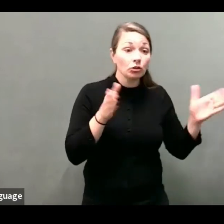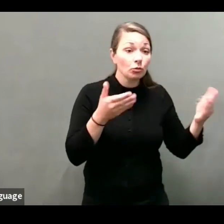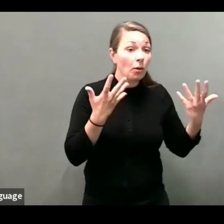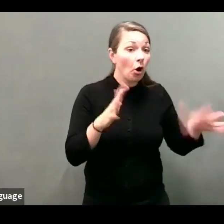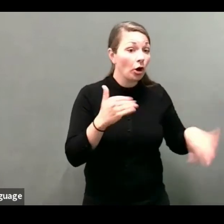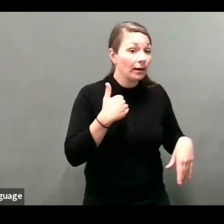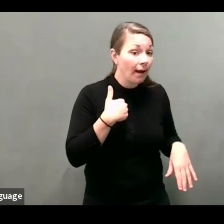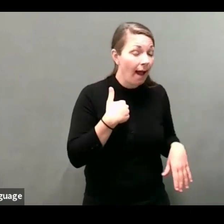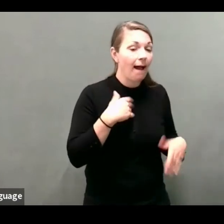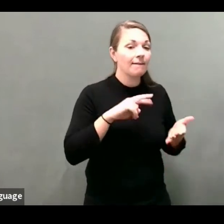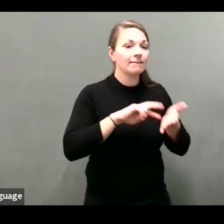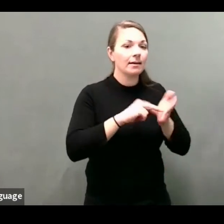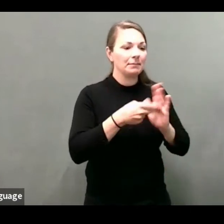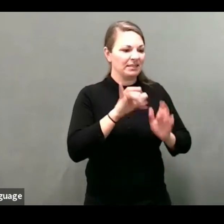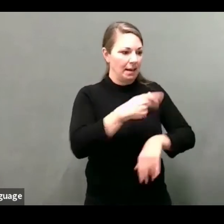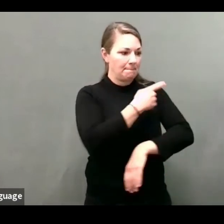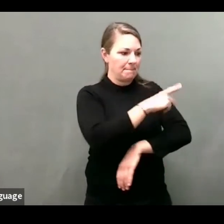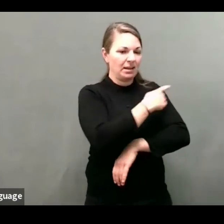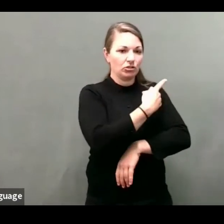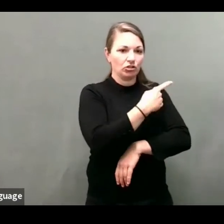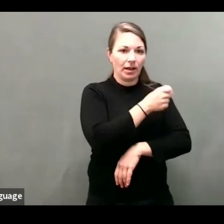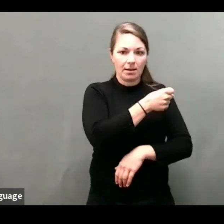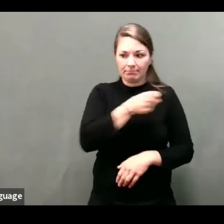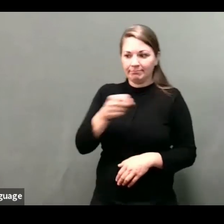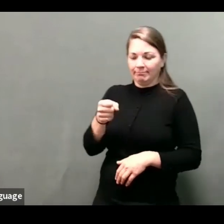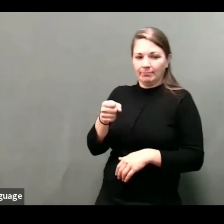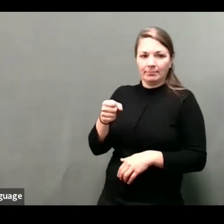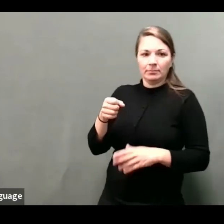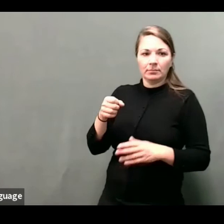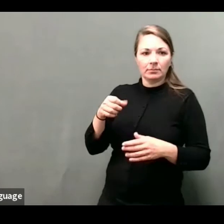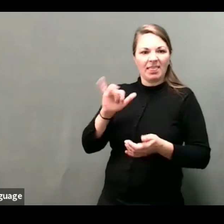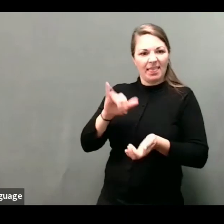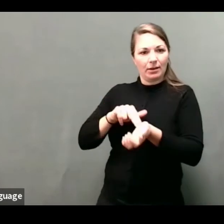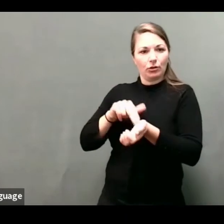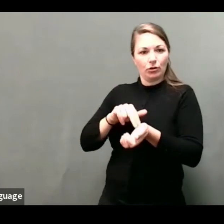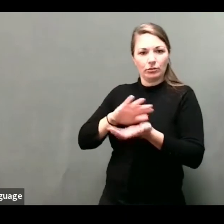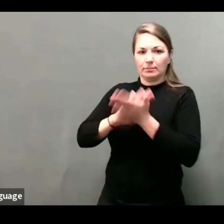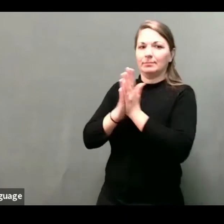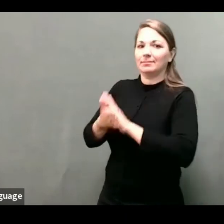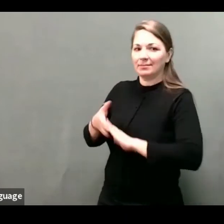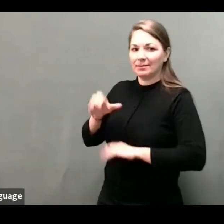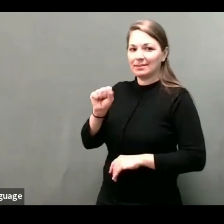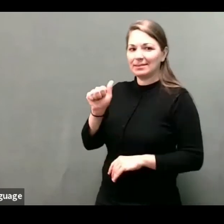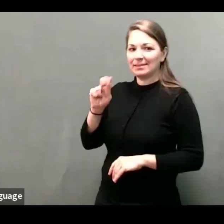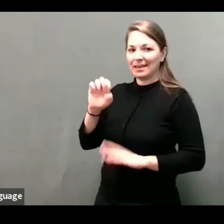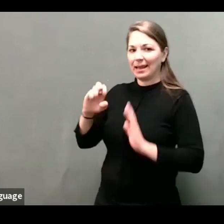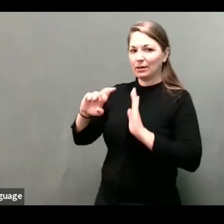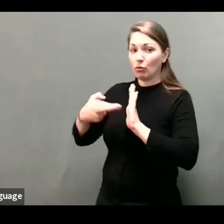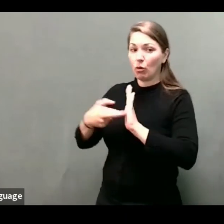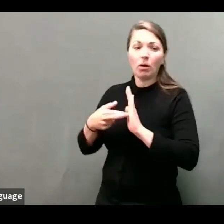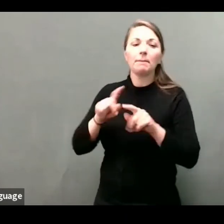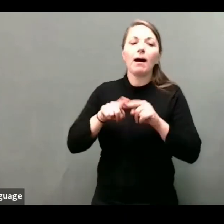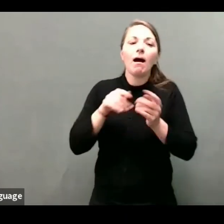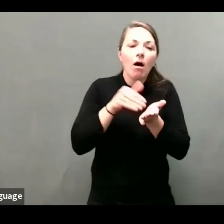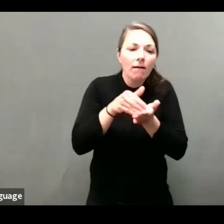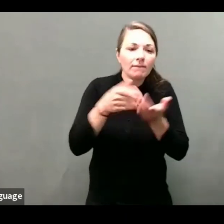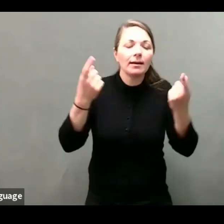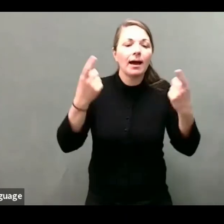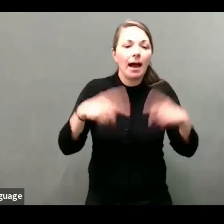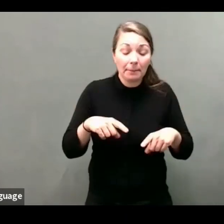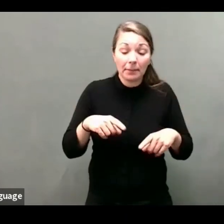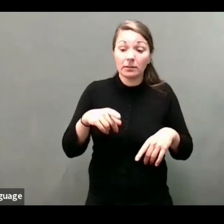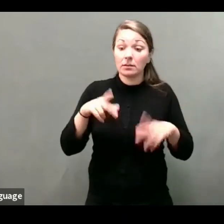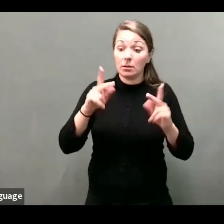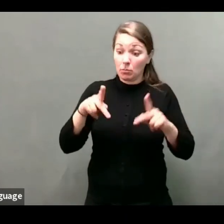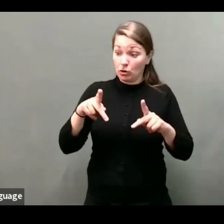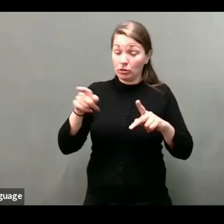over into their SANE role. But oftentimes a hospital will have to call a SANE to come in for the exam. And